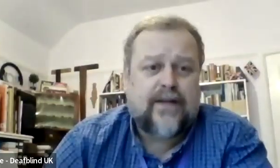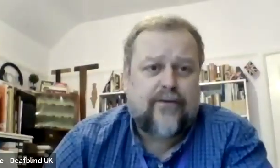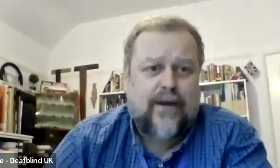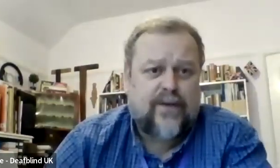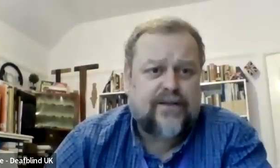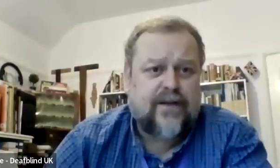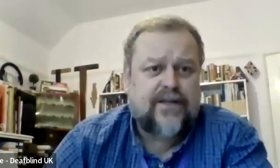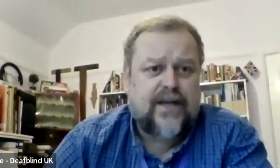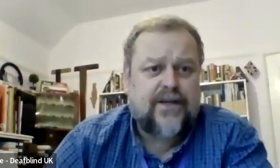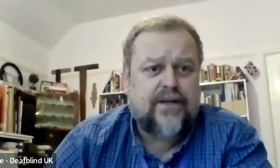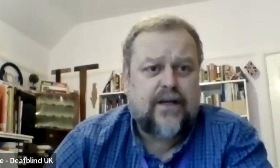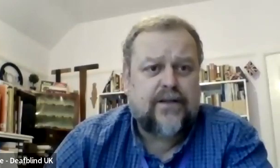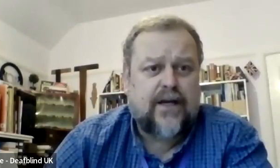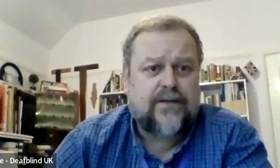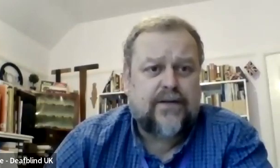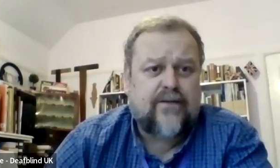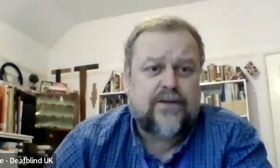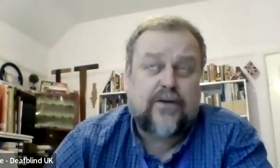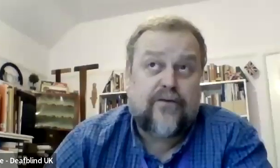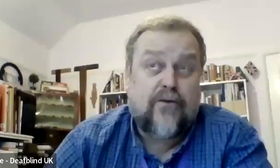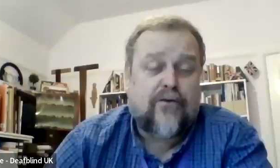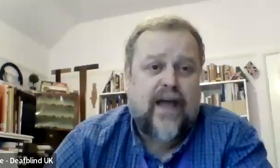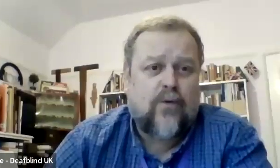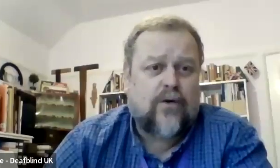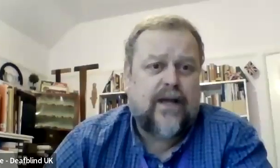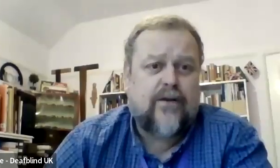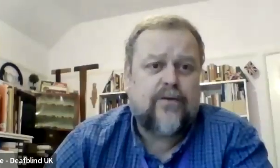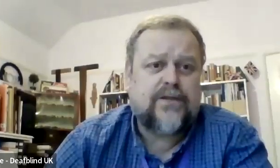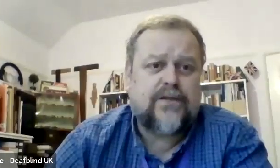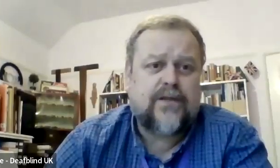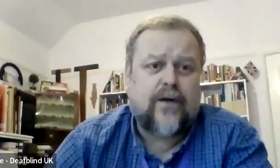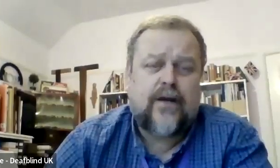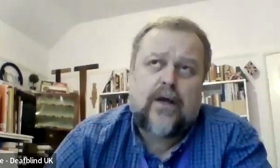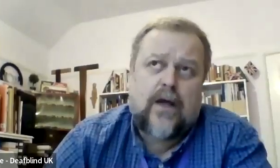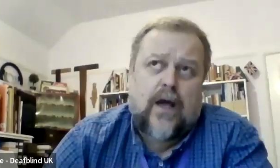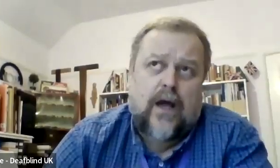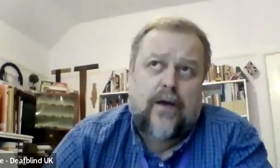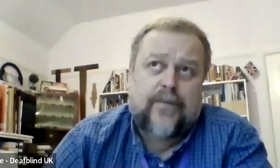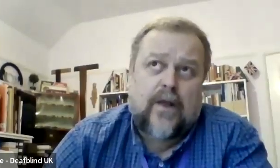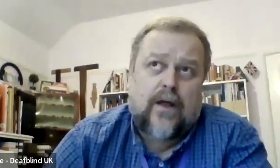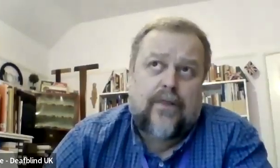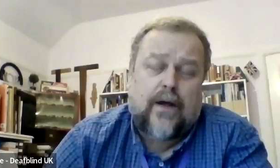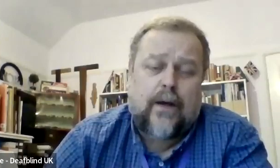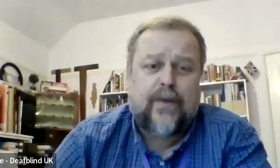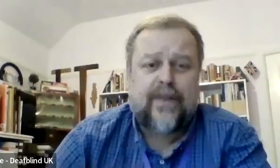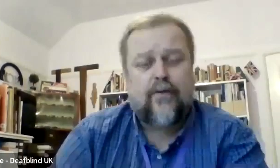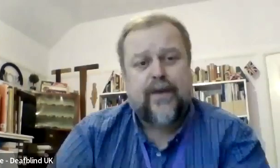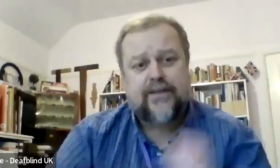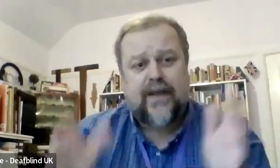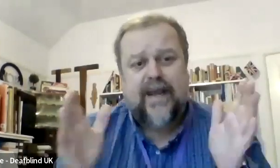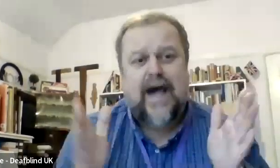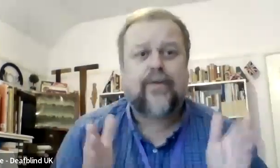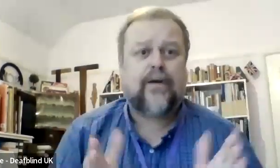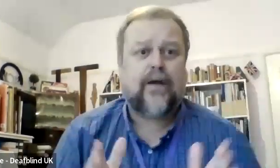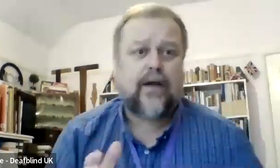things like the Ramblers Association and even sort of U3A walking groups and so on. But there appeared